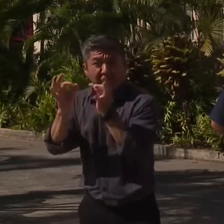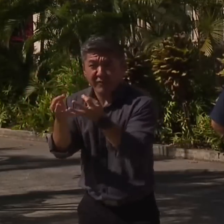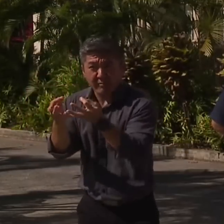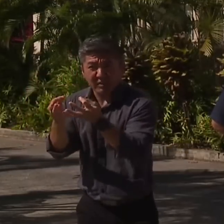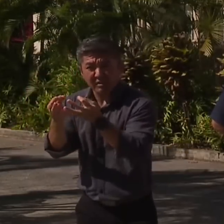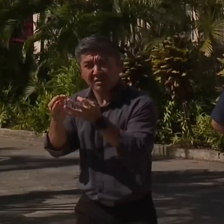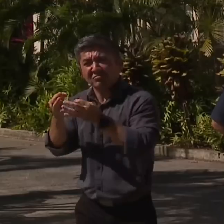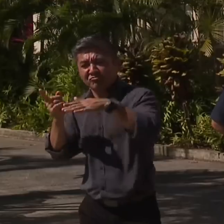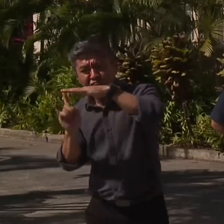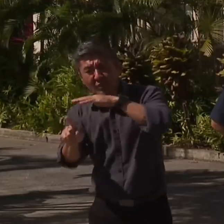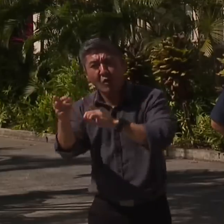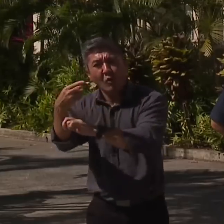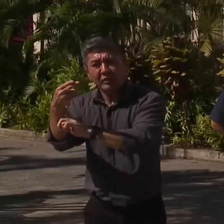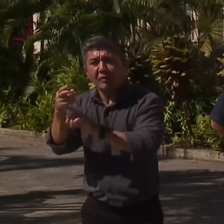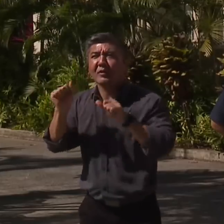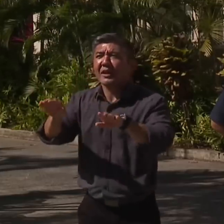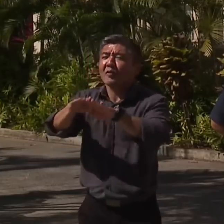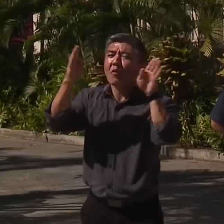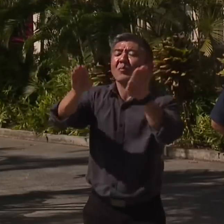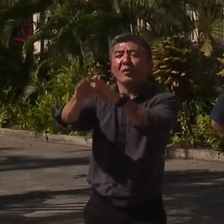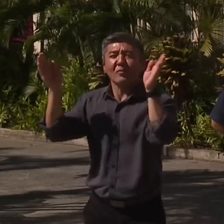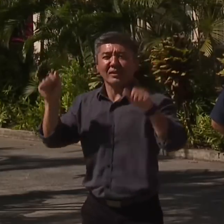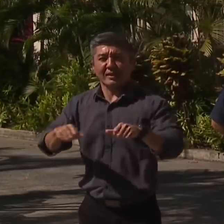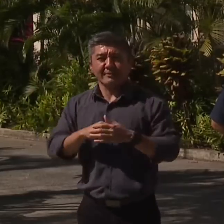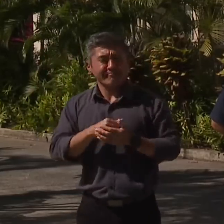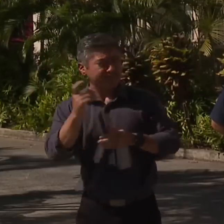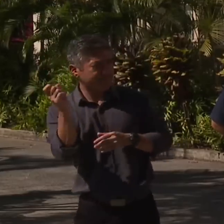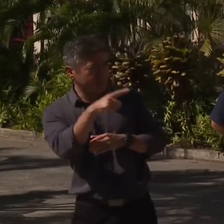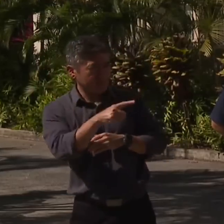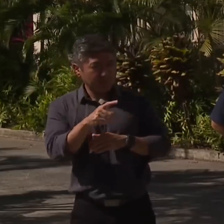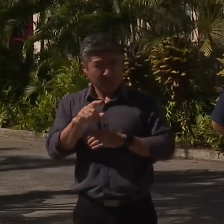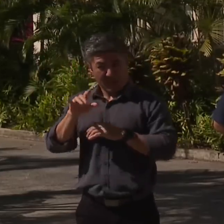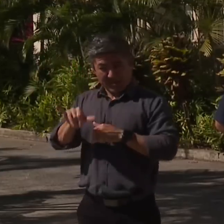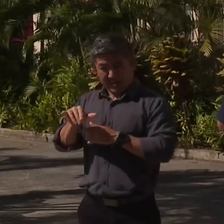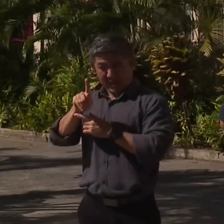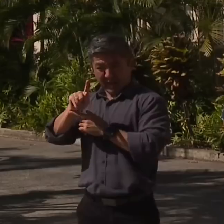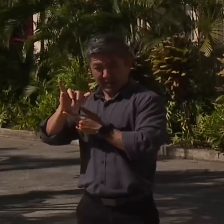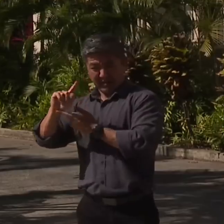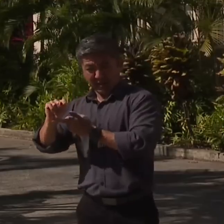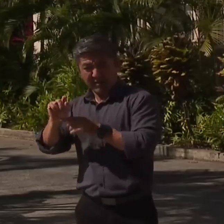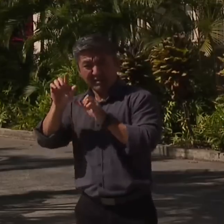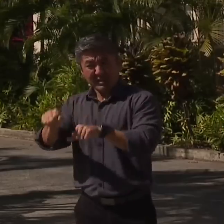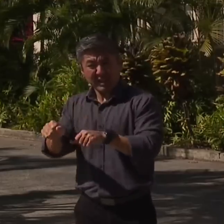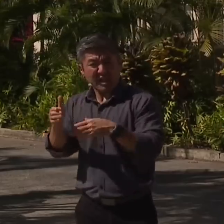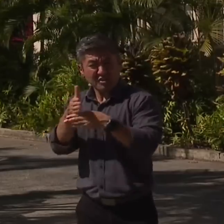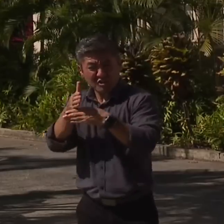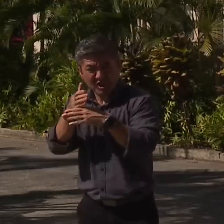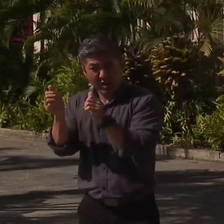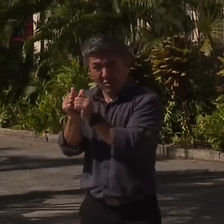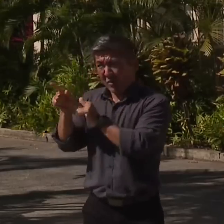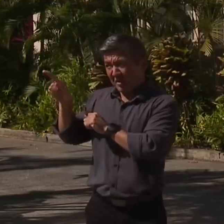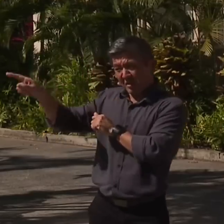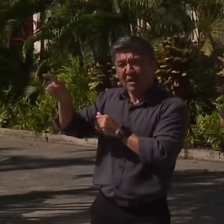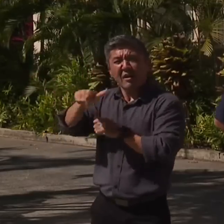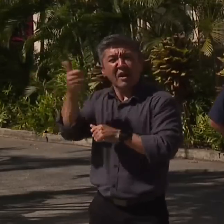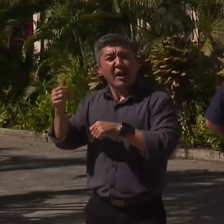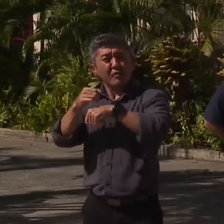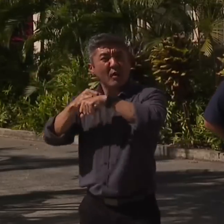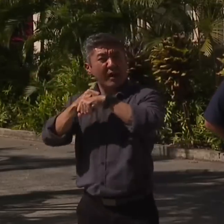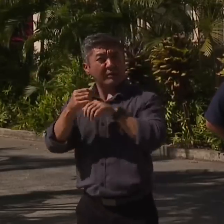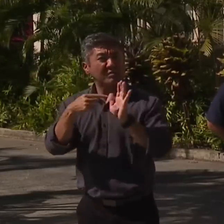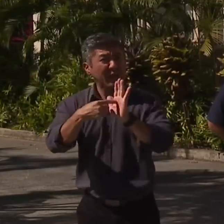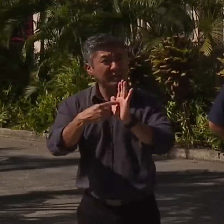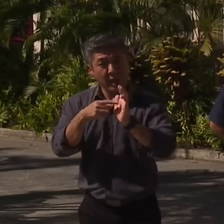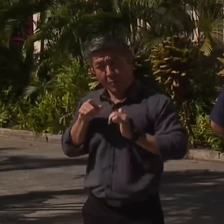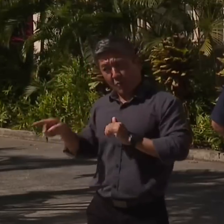open. Casey also wants to know if the remaining kits can be shared with counties like the Big Island that are currently experiencing a surge.